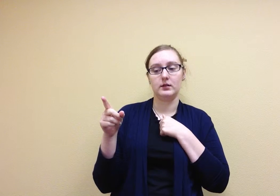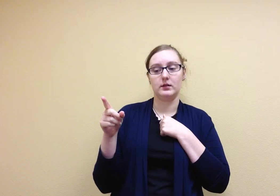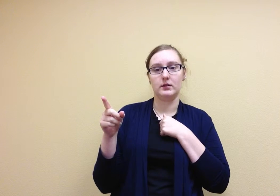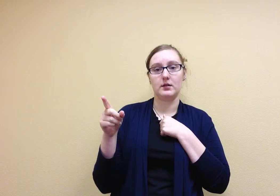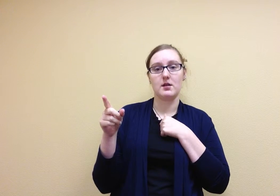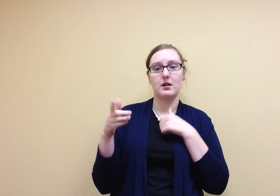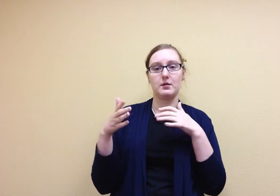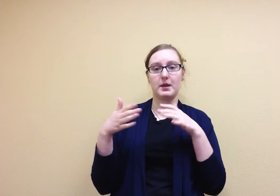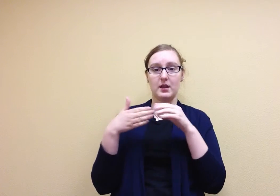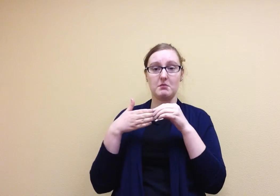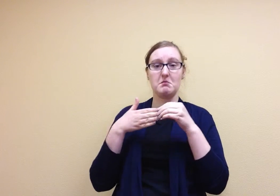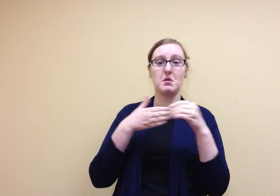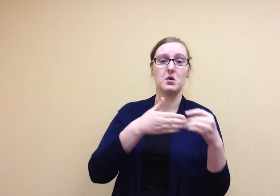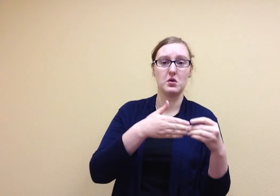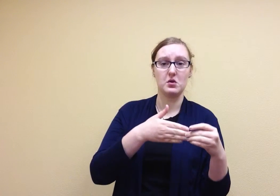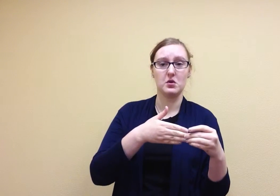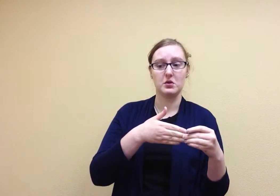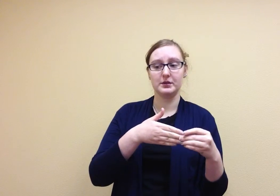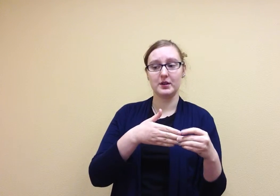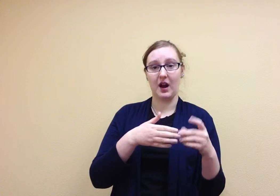Okay, are they going to one side or the other?